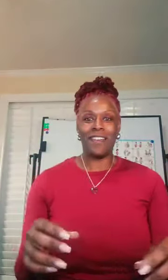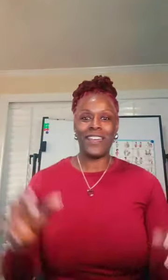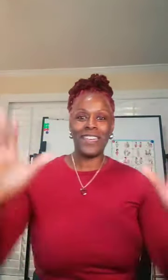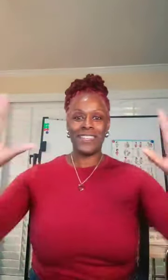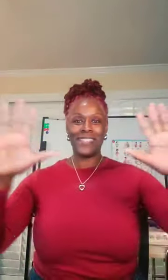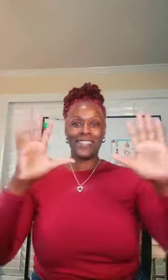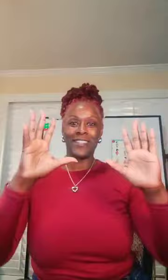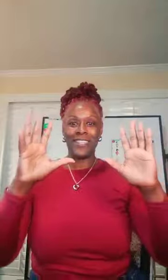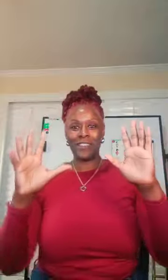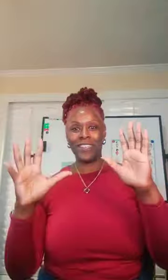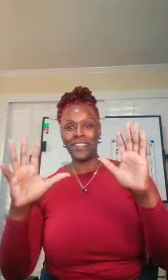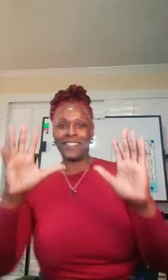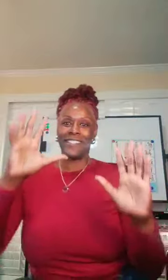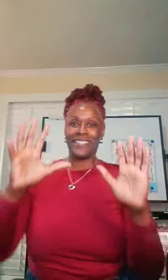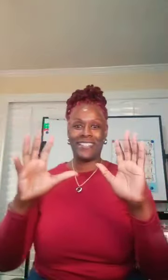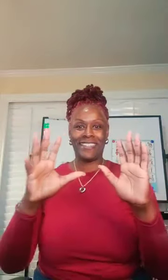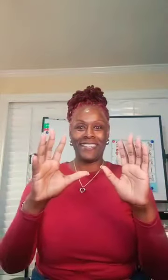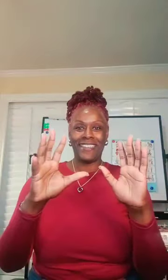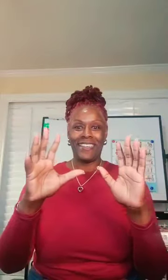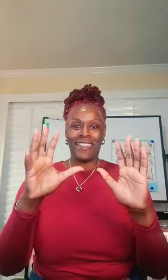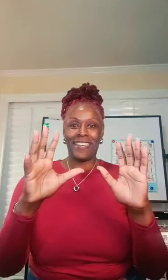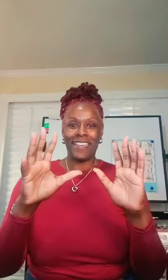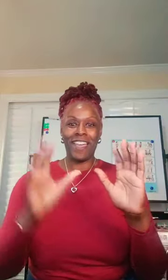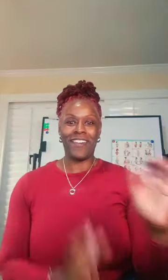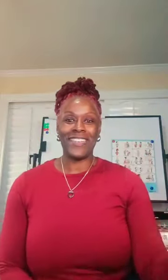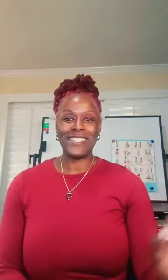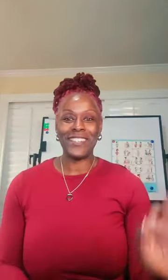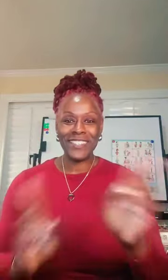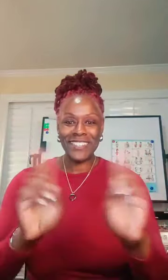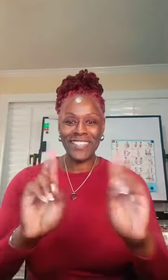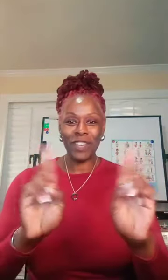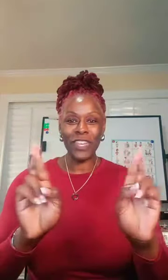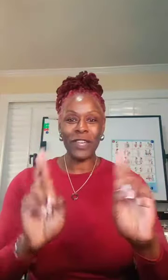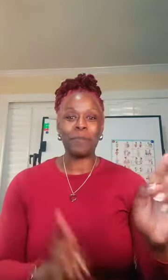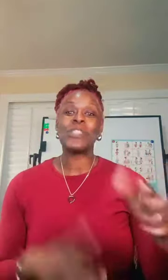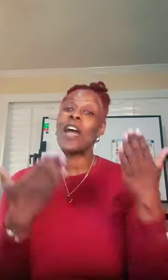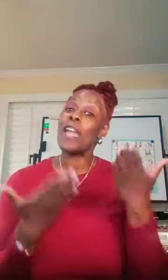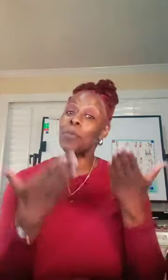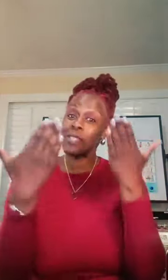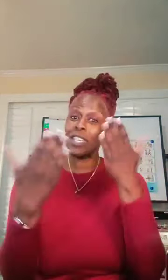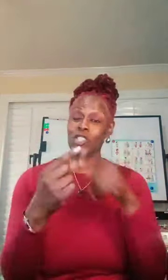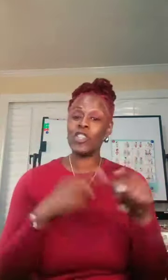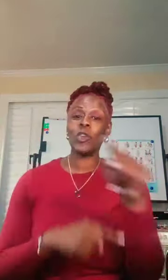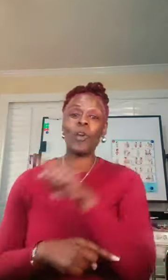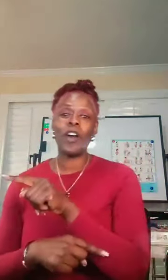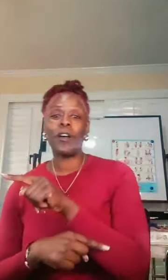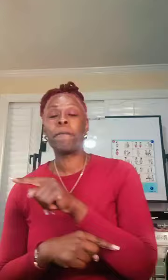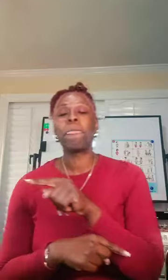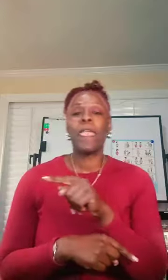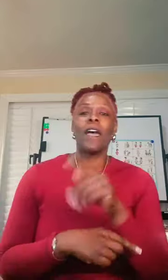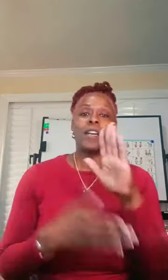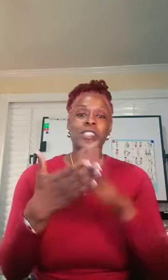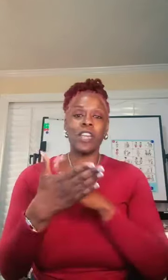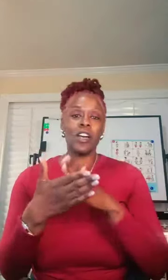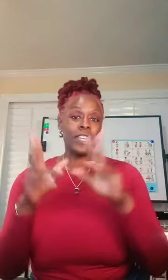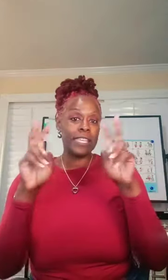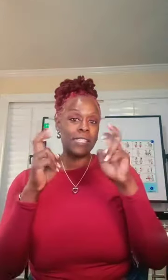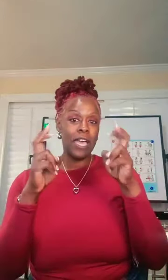right, so here we go. All right, so here we go. So I present to you all a song